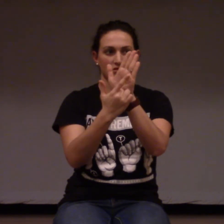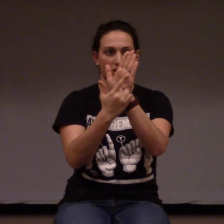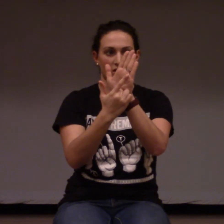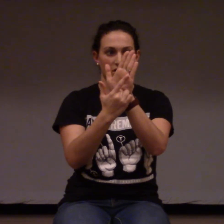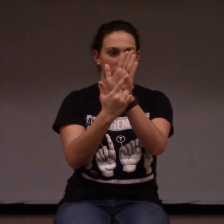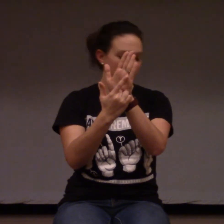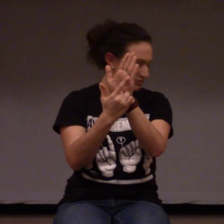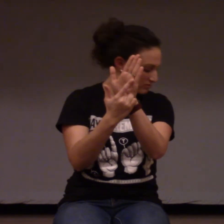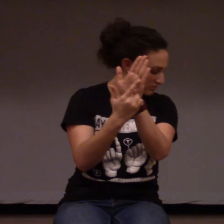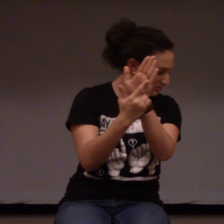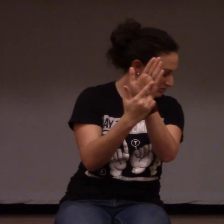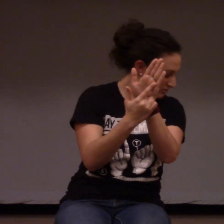Father-in-law.